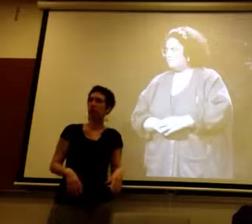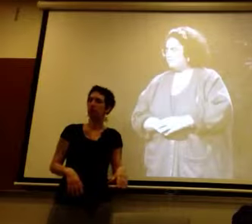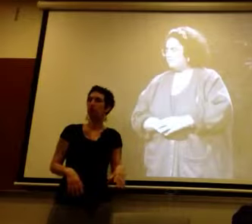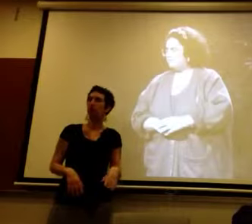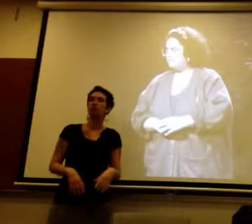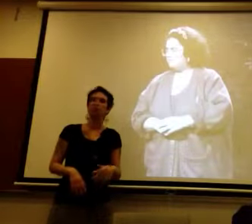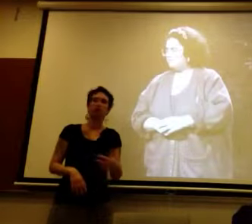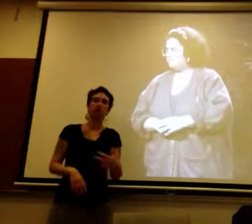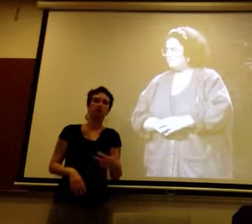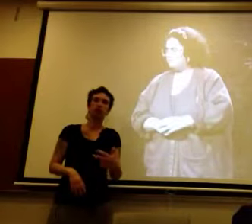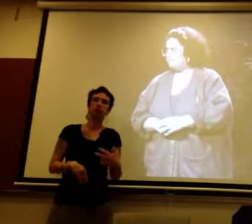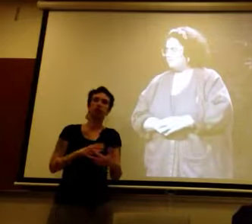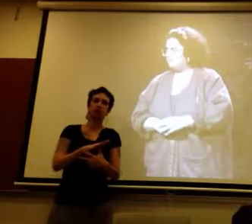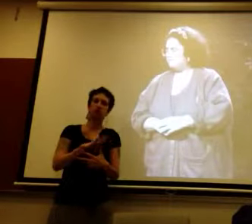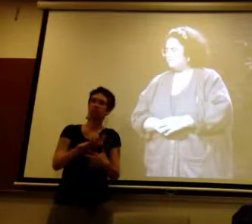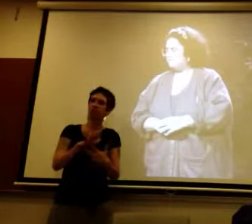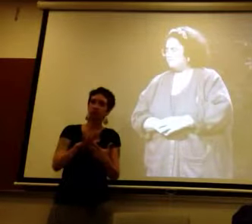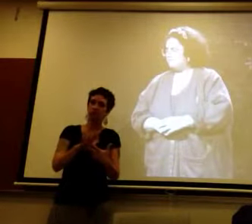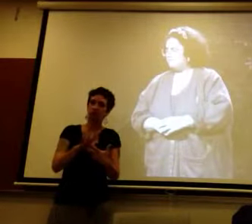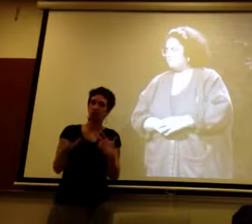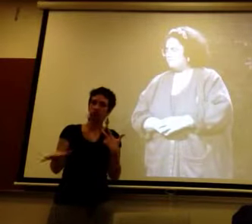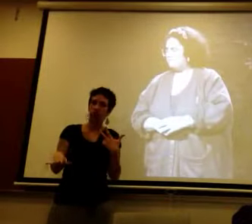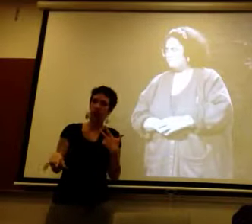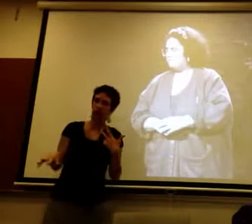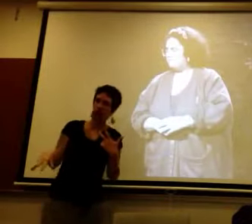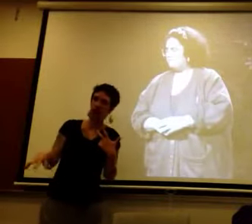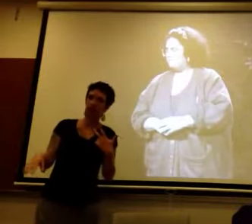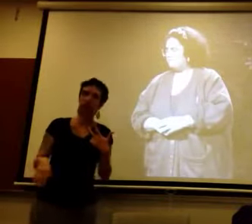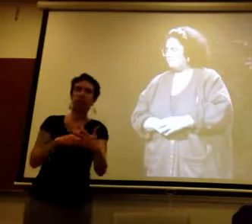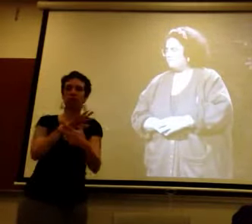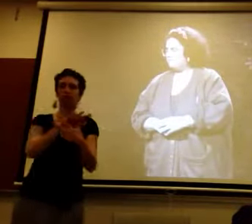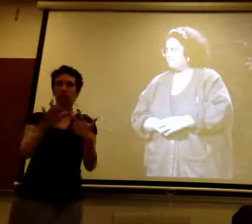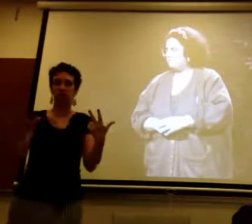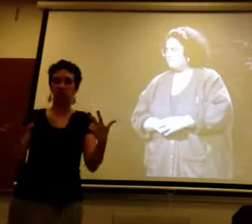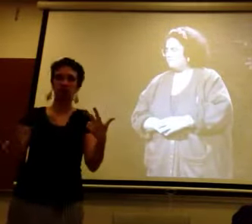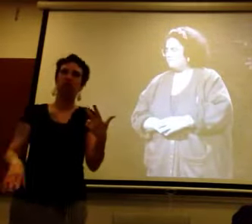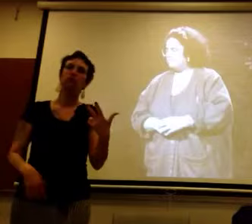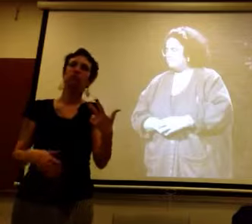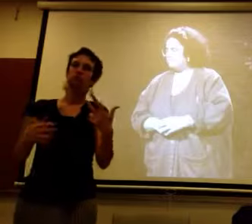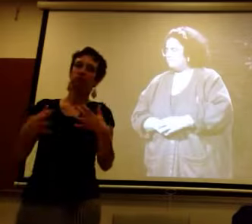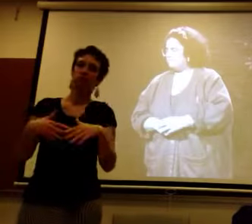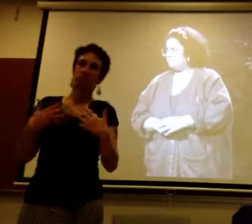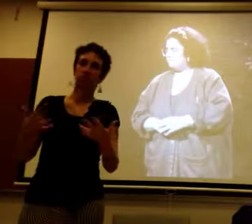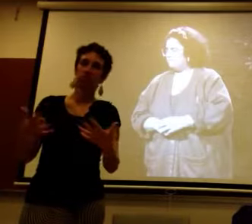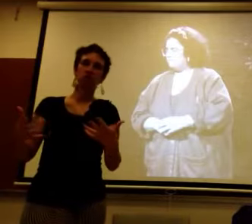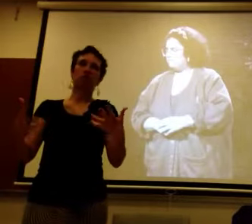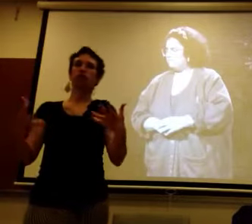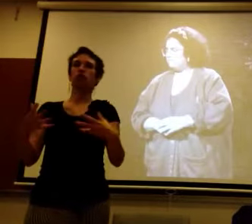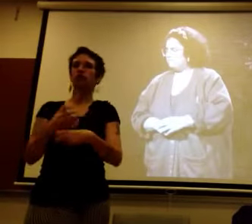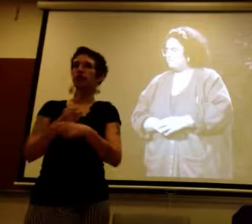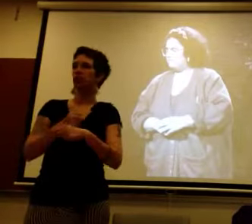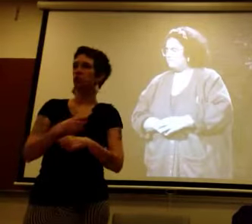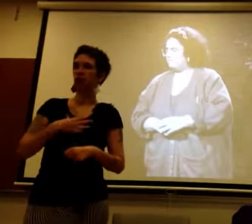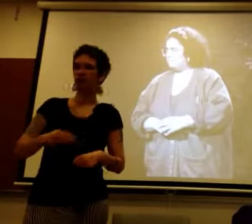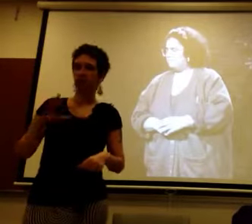please note that there are 3 terms that are used interchangeably, blah, blah, blah. My term of choice is white